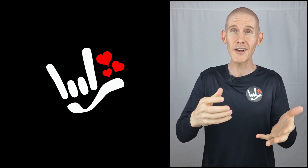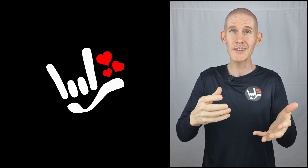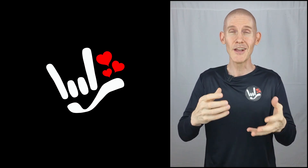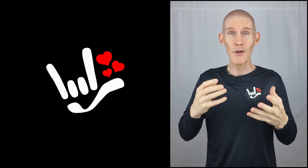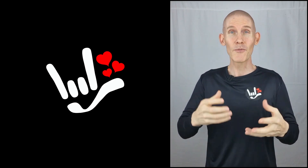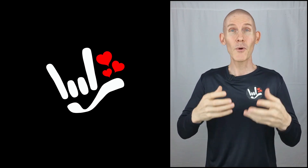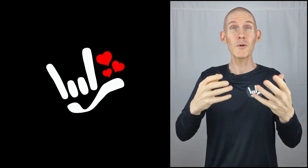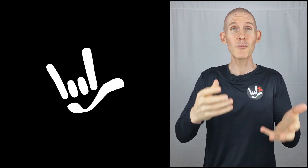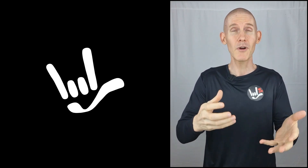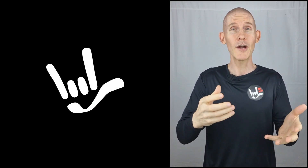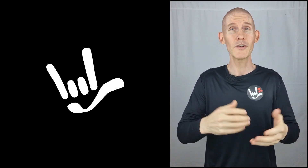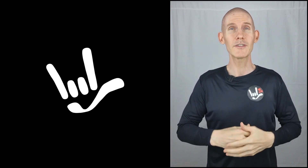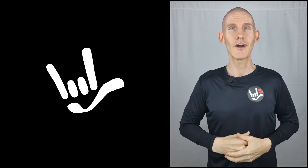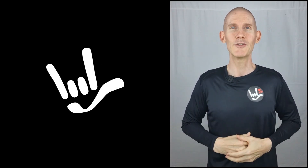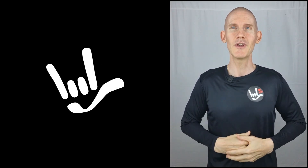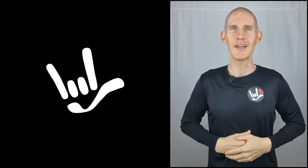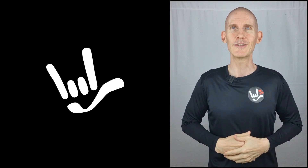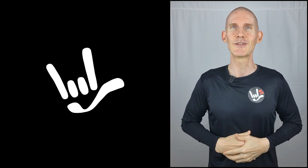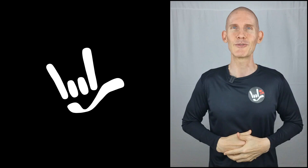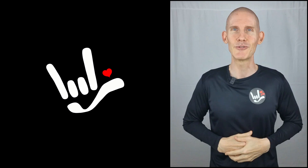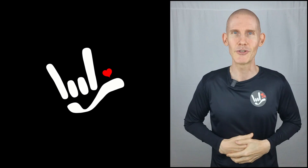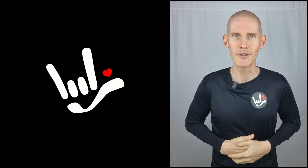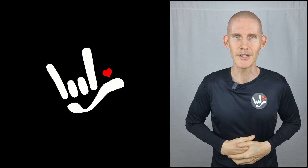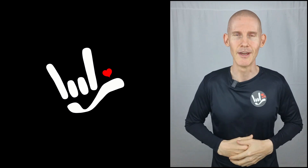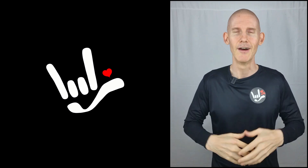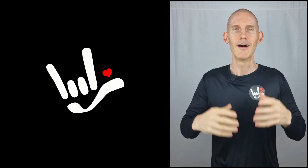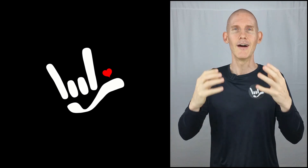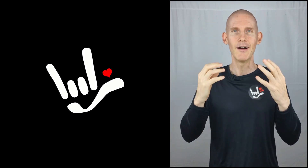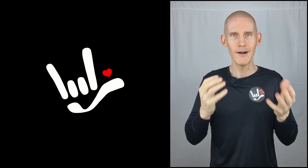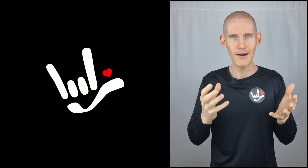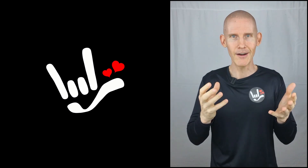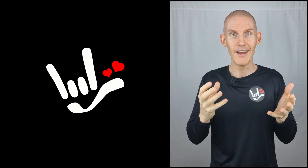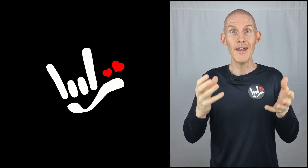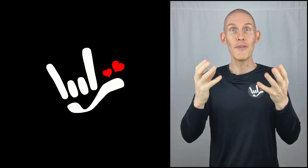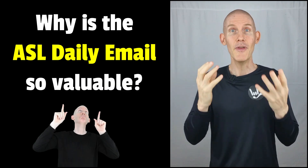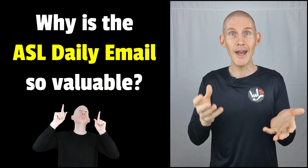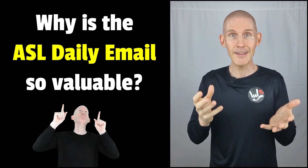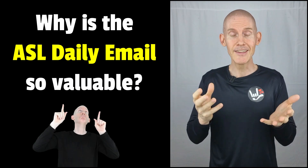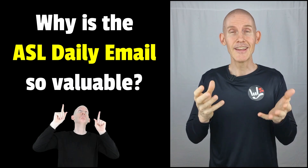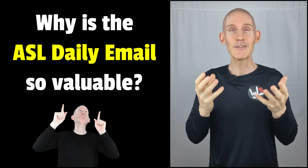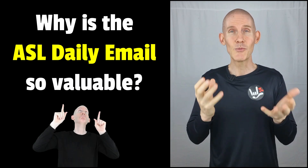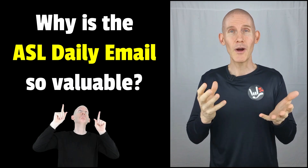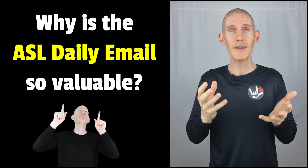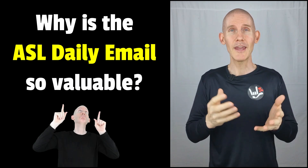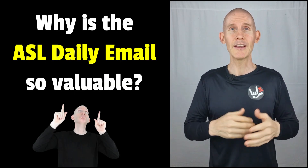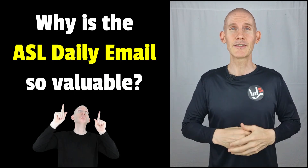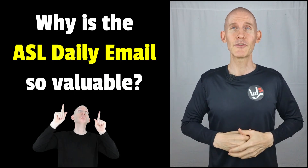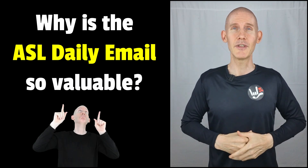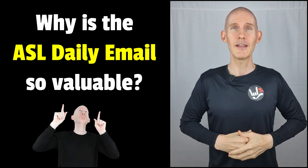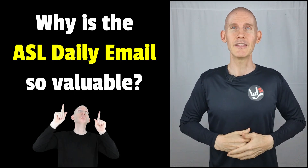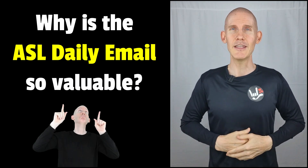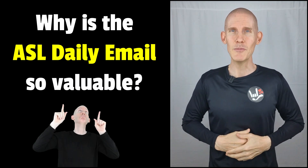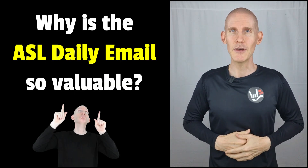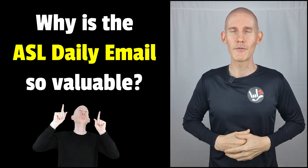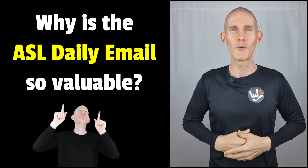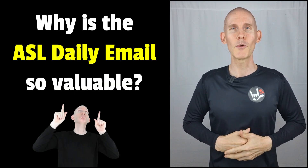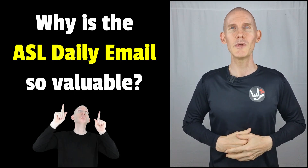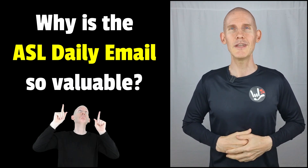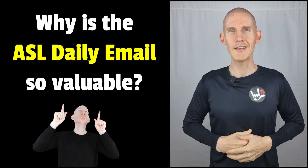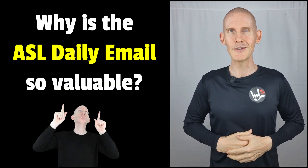progress, forward progress on your ASL journey. Aha, that is why the ASL Daily Email for Beginners